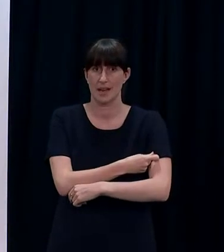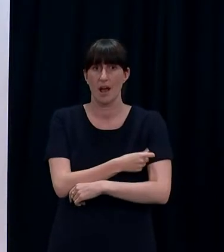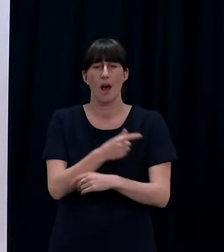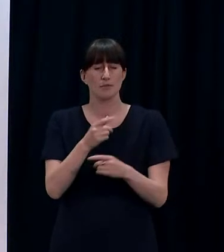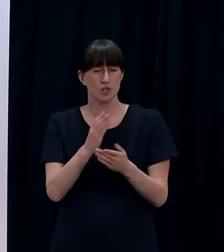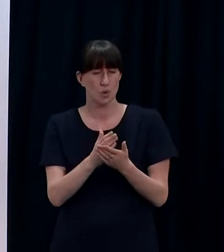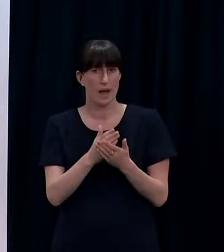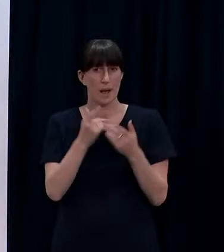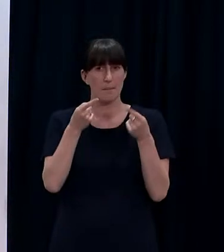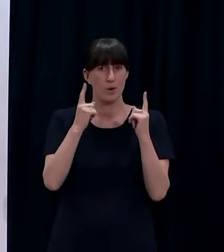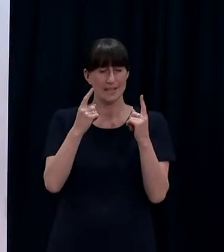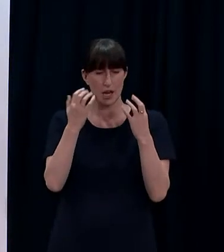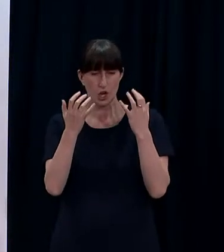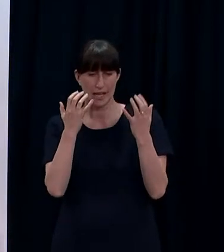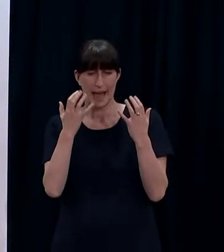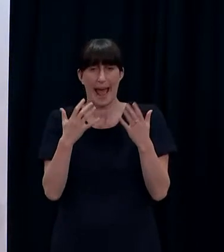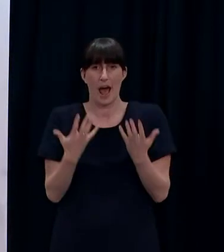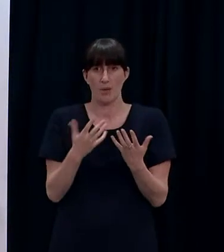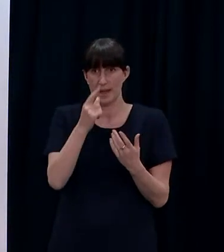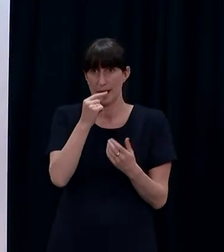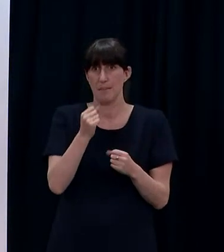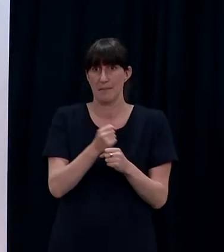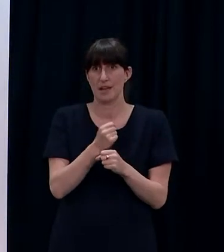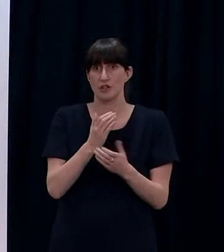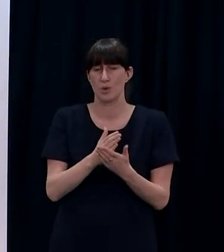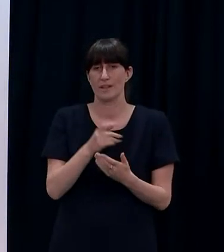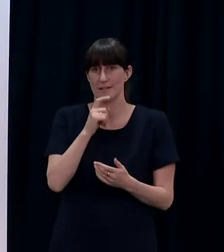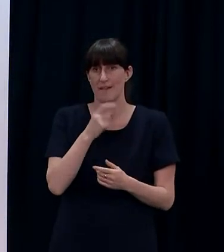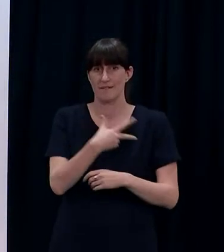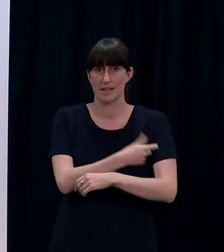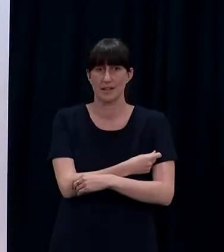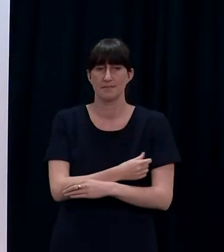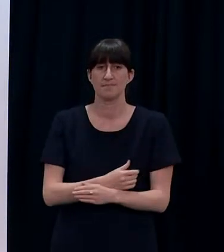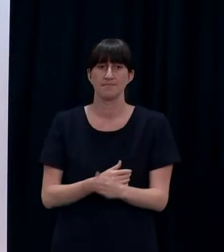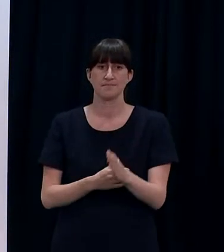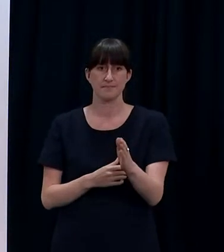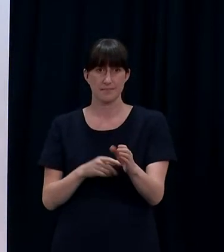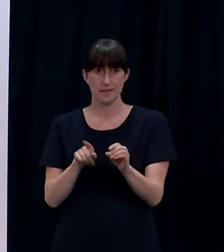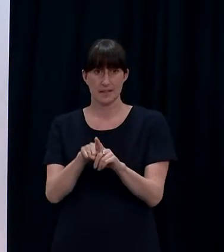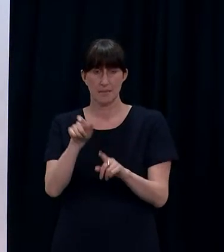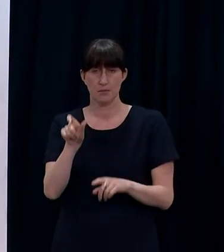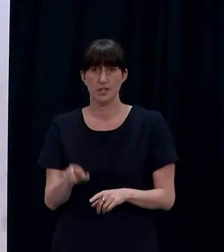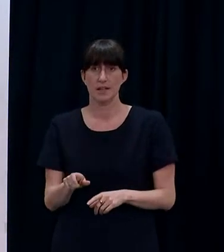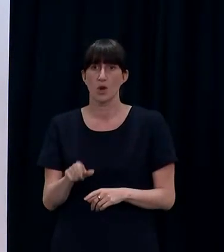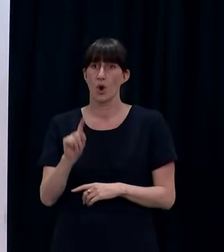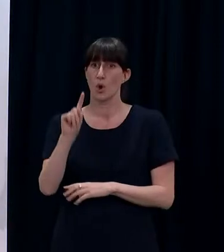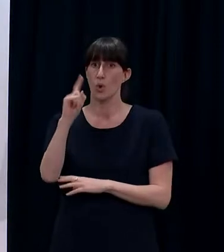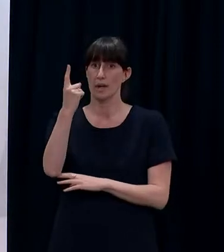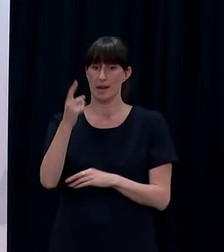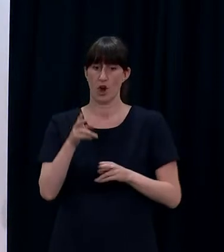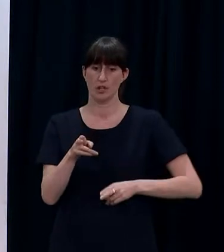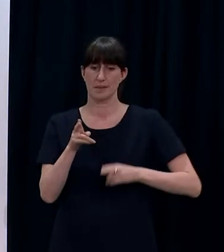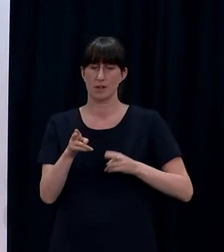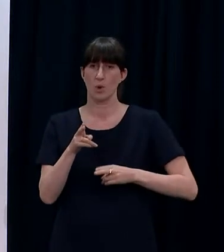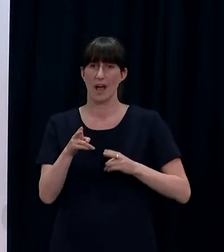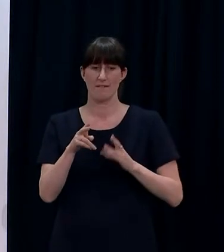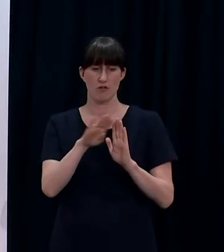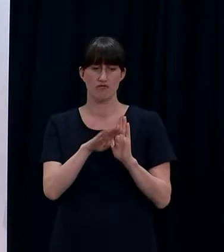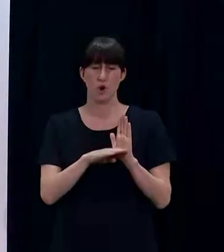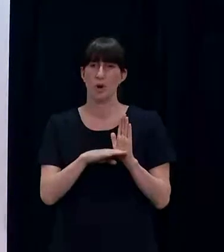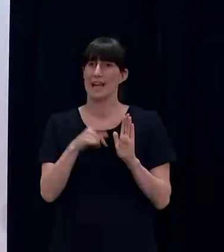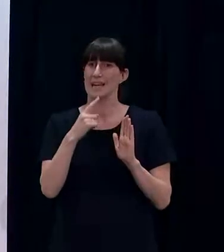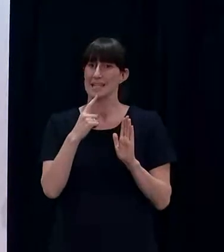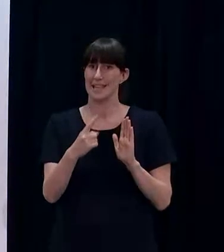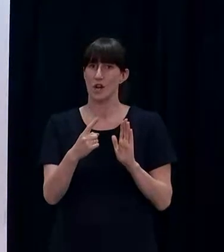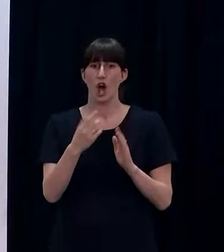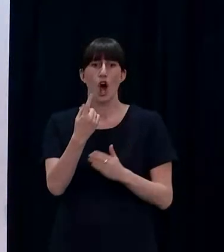happen. Karen, Jen. Why is it that Auckland Hospital has a policy of allowing 2 visitors per patient when all